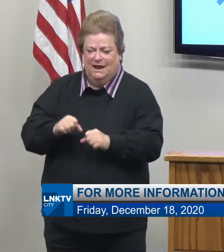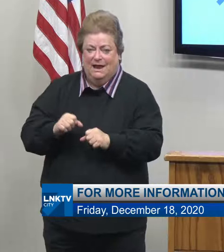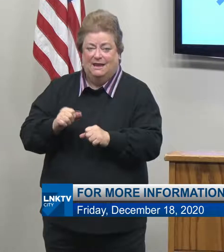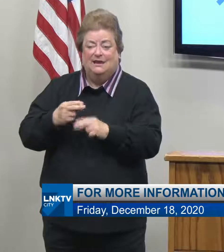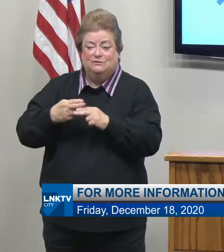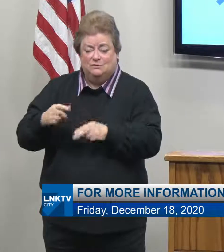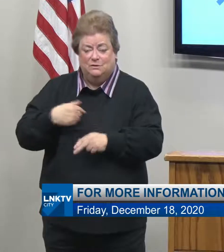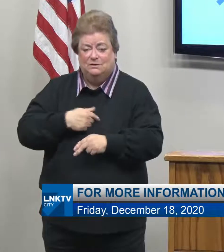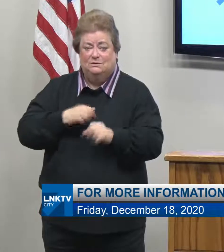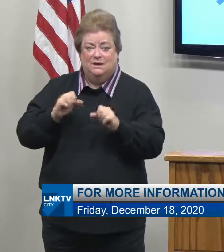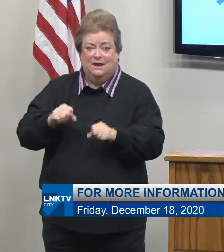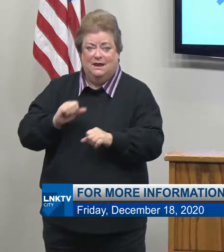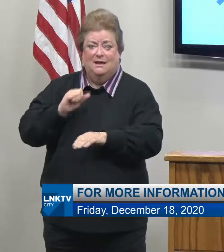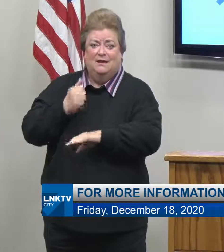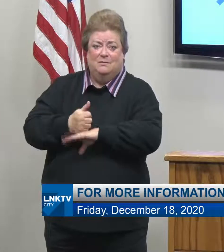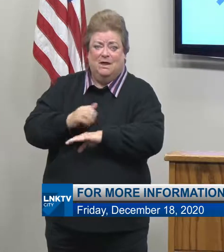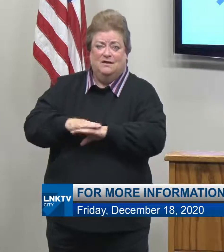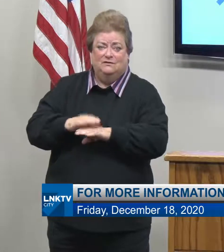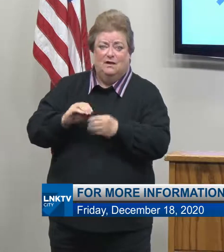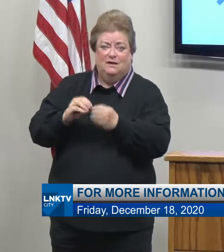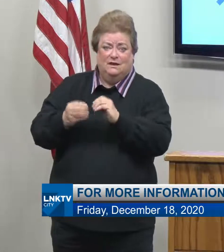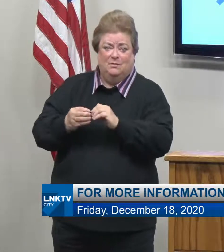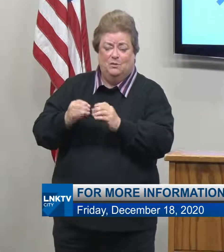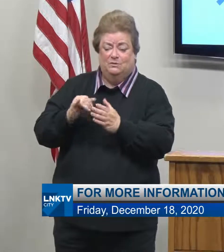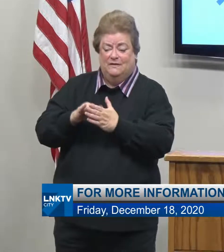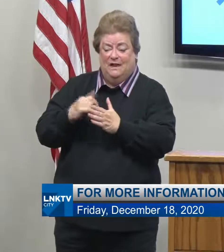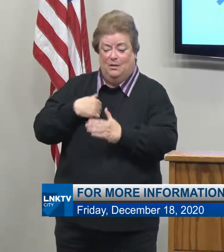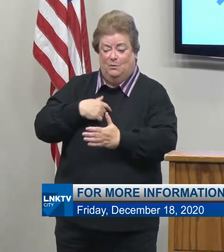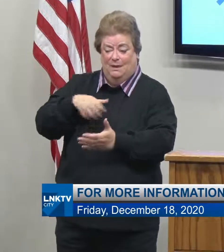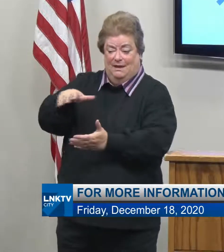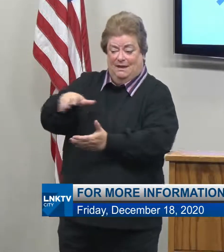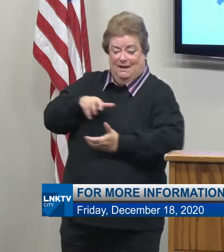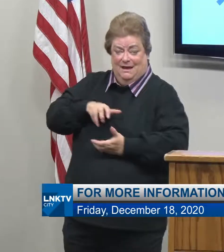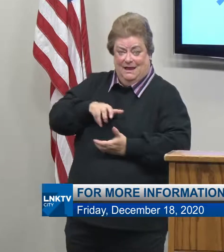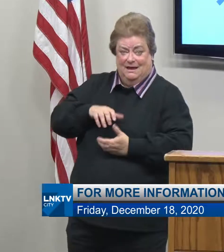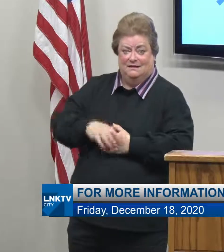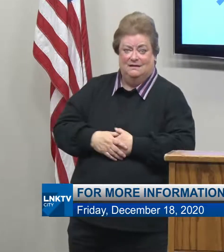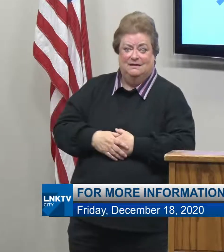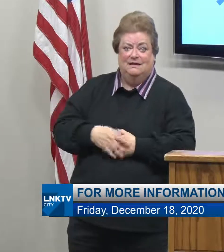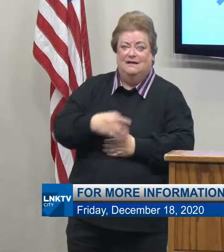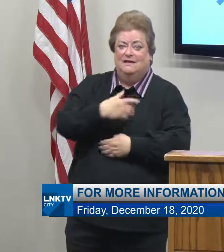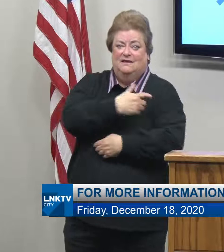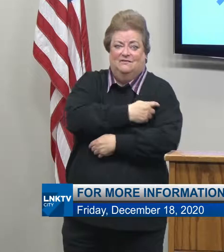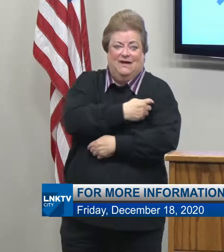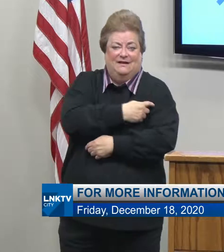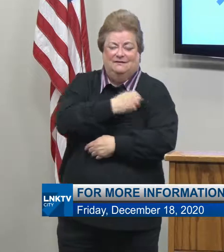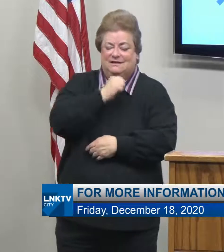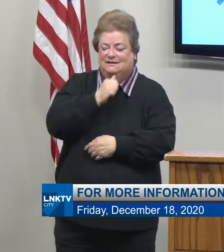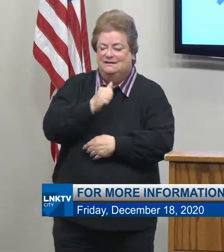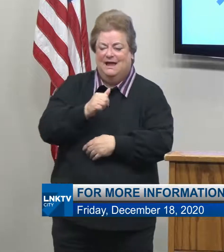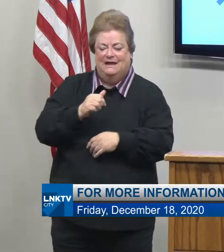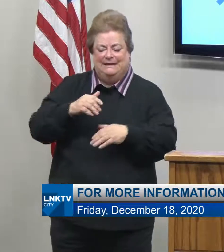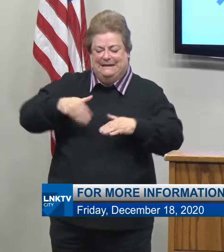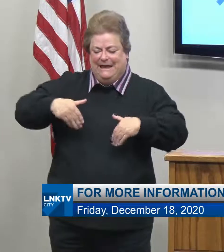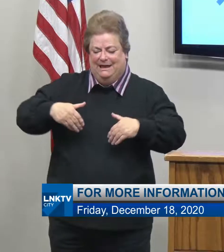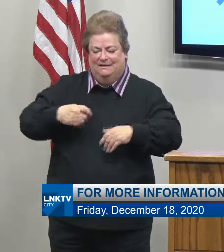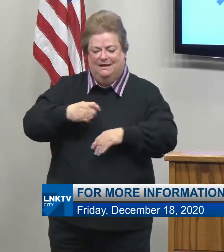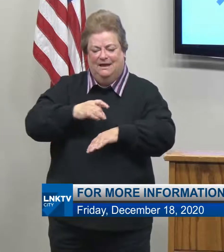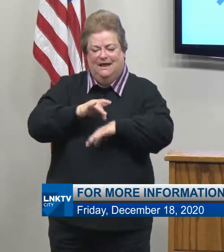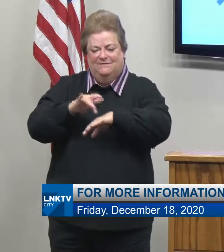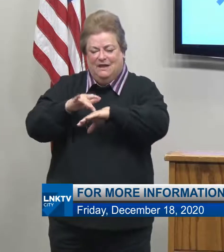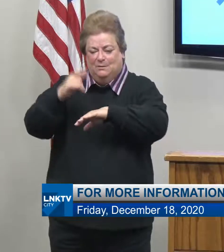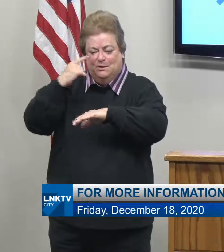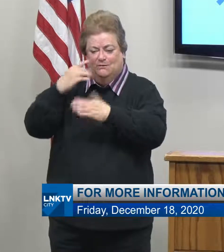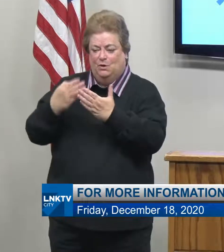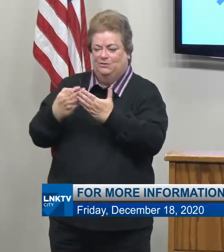can, based on the number of doses provided. The vaccine is not yet available to the general public, and